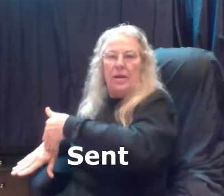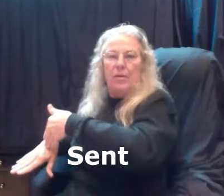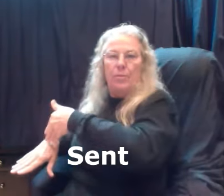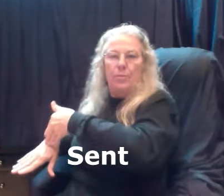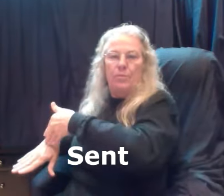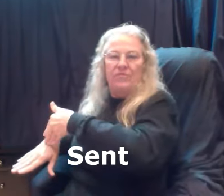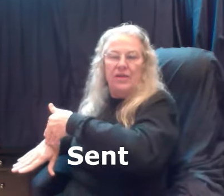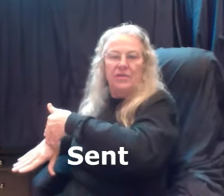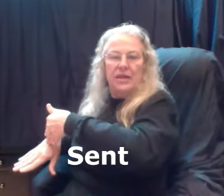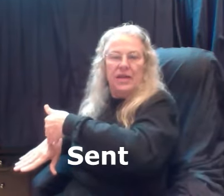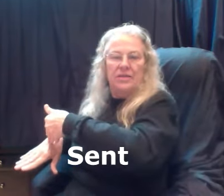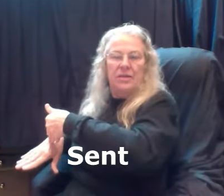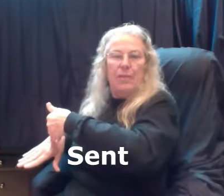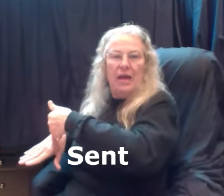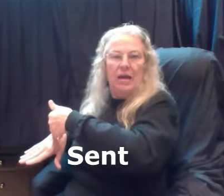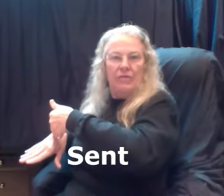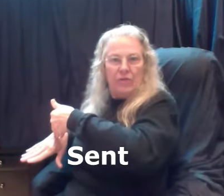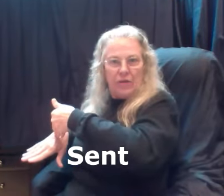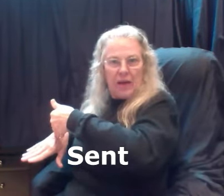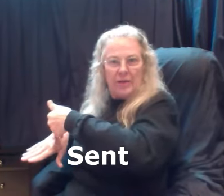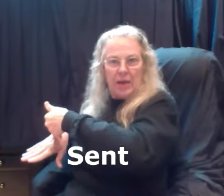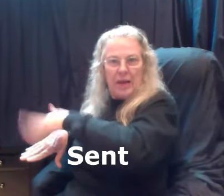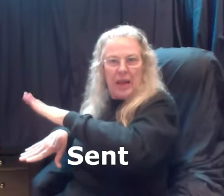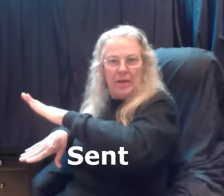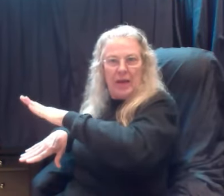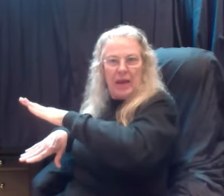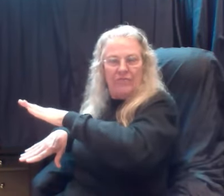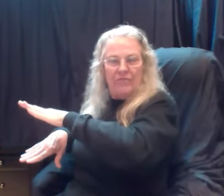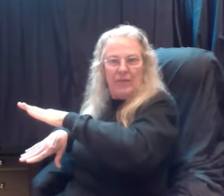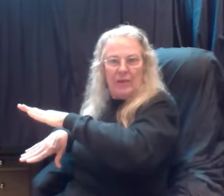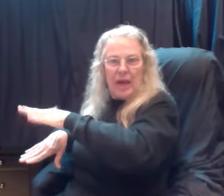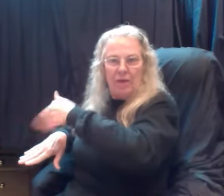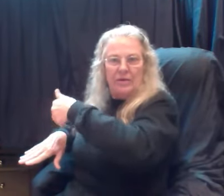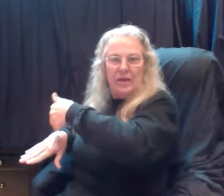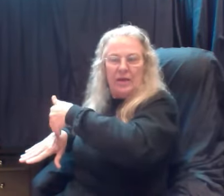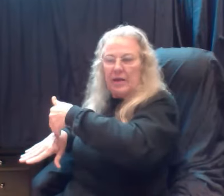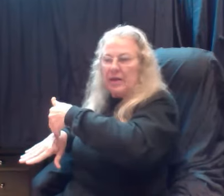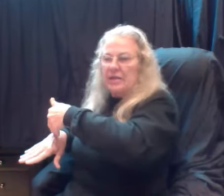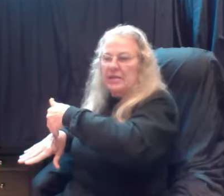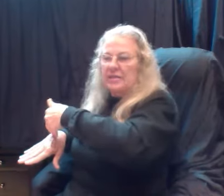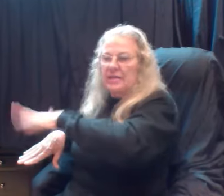fingers against the back of your non-dominant hand, and flip it out. Sent.